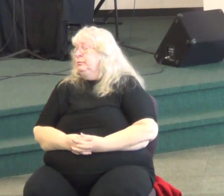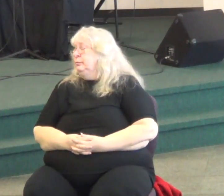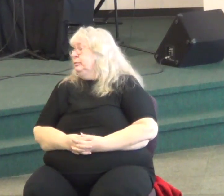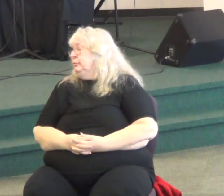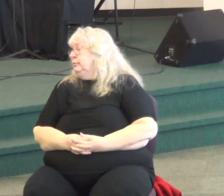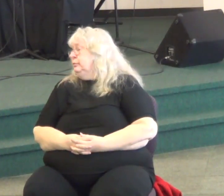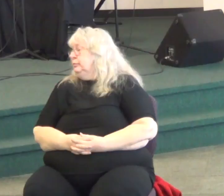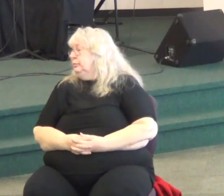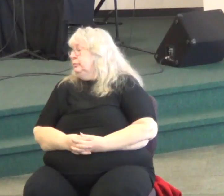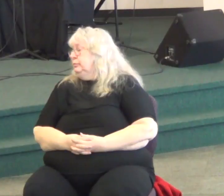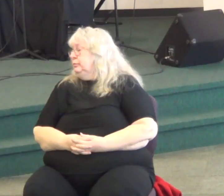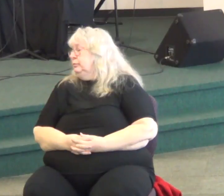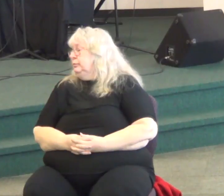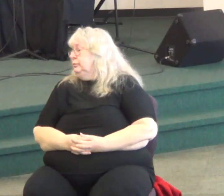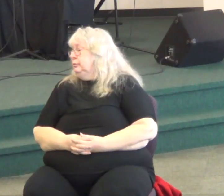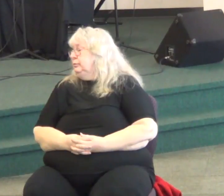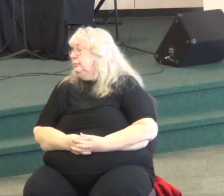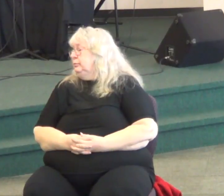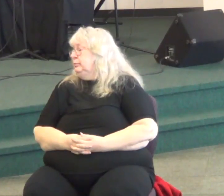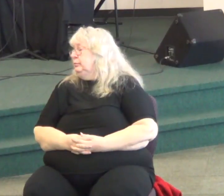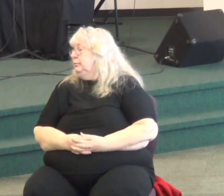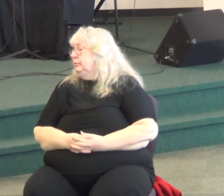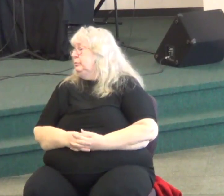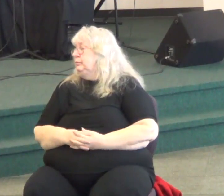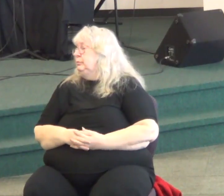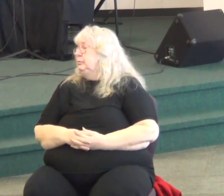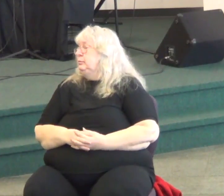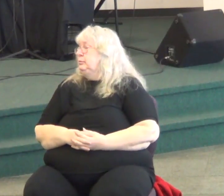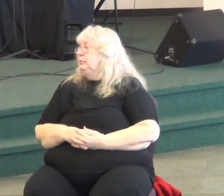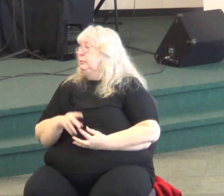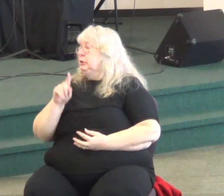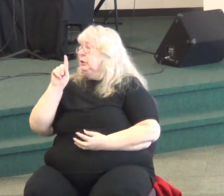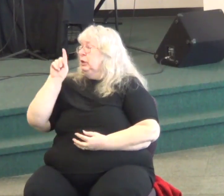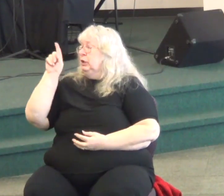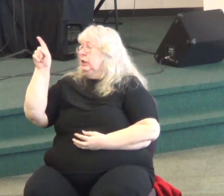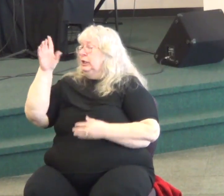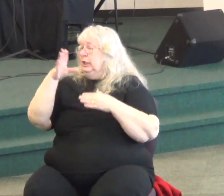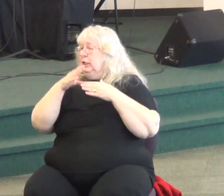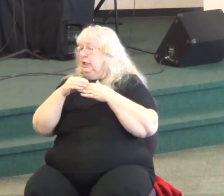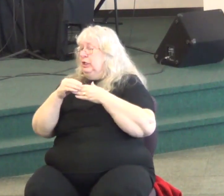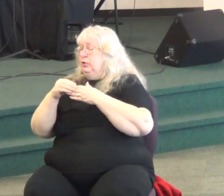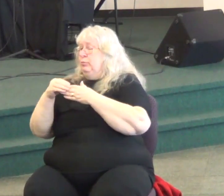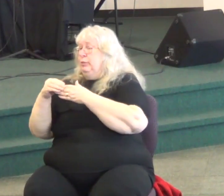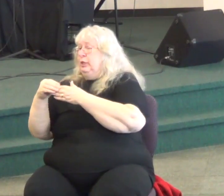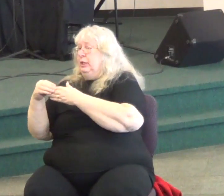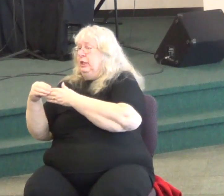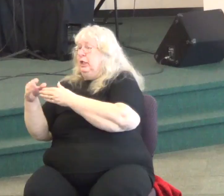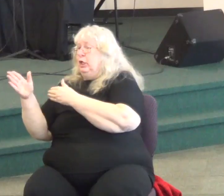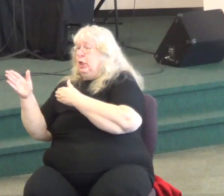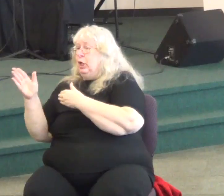He leads me beside the still waters,